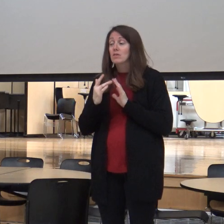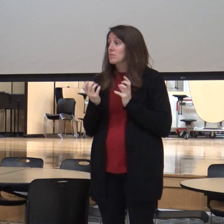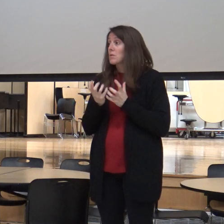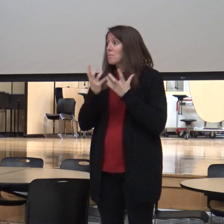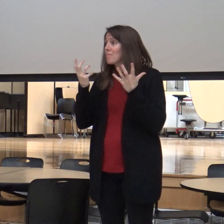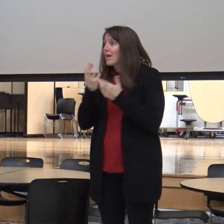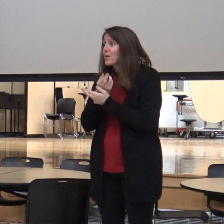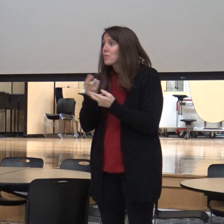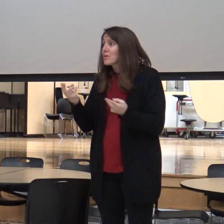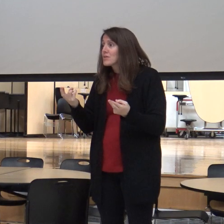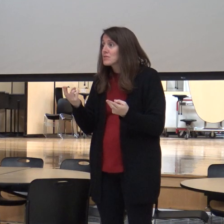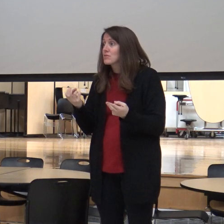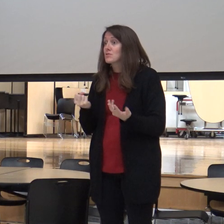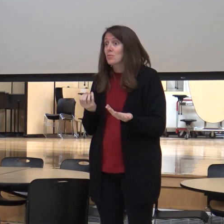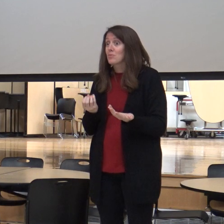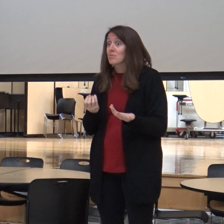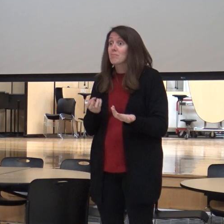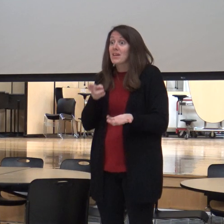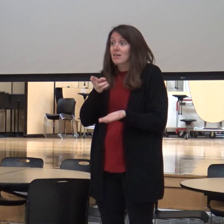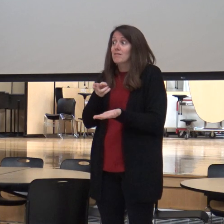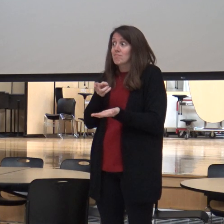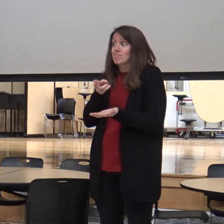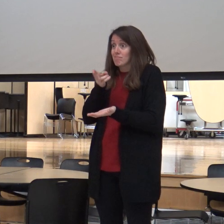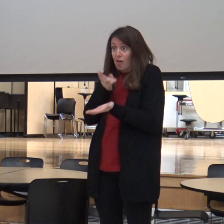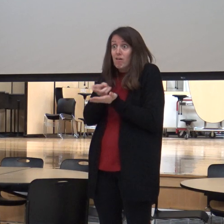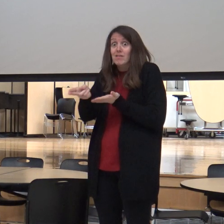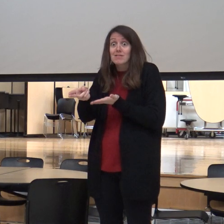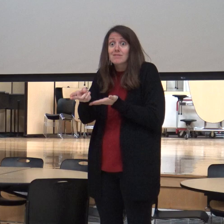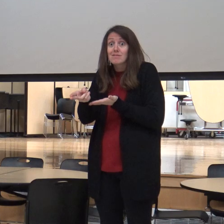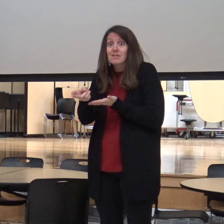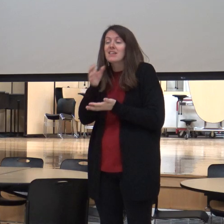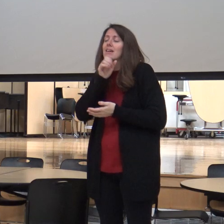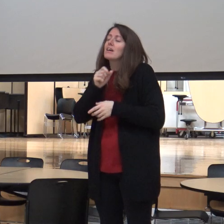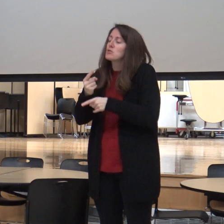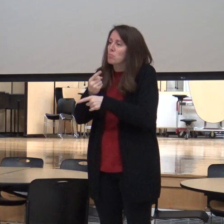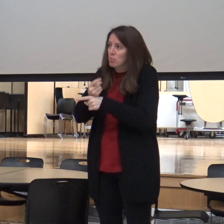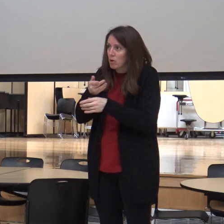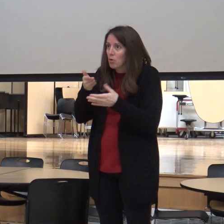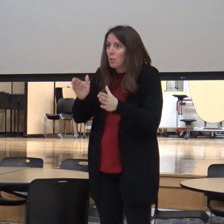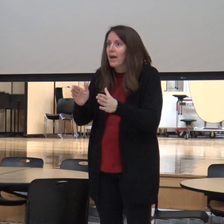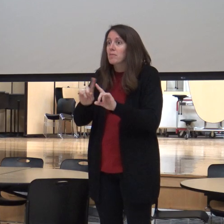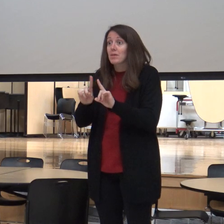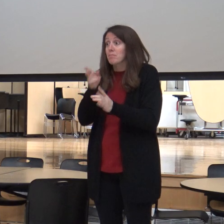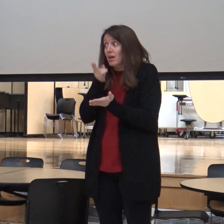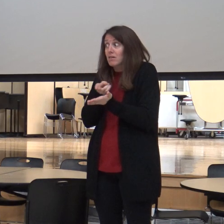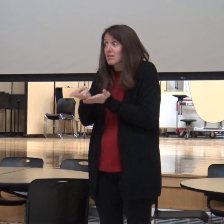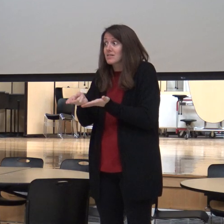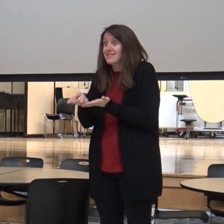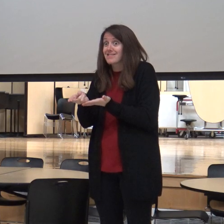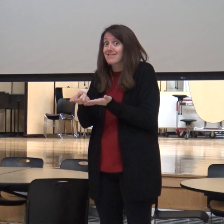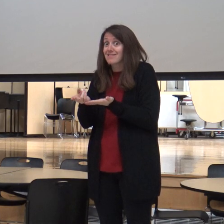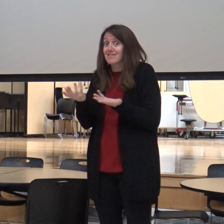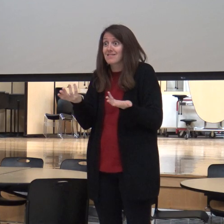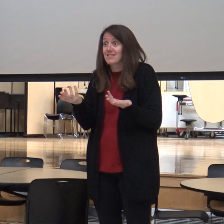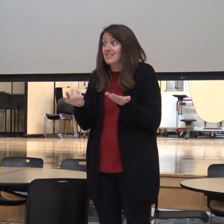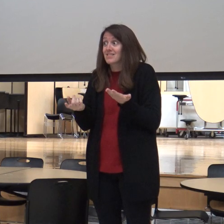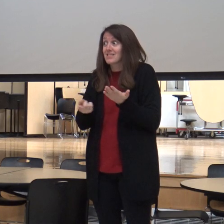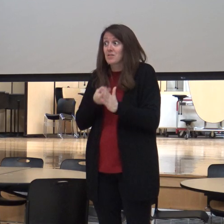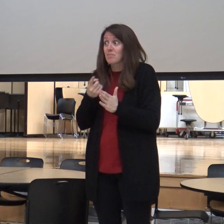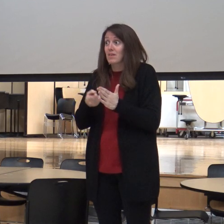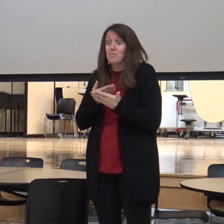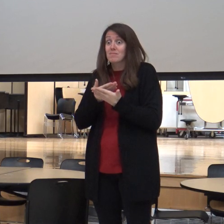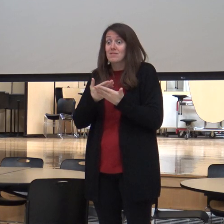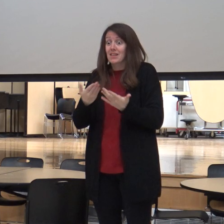being honest in an age-appropriate manner, right? It's the reality of the world that sometimes this occurs, and it's